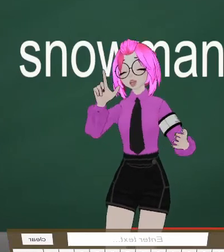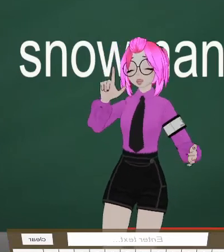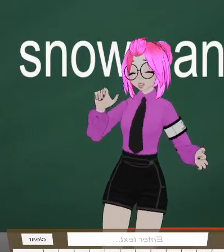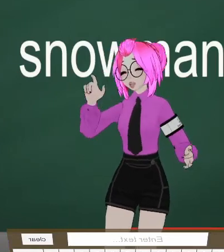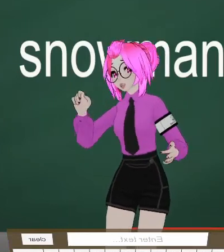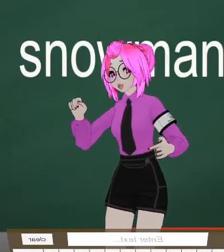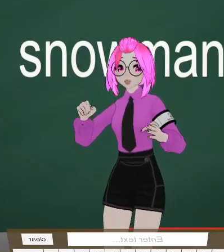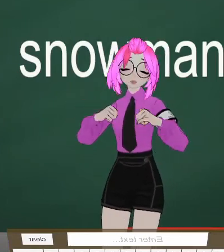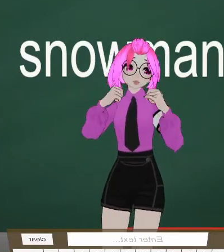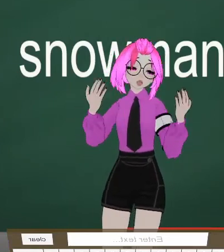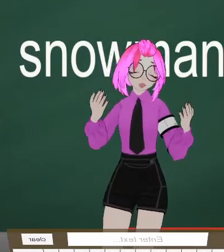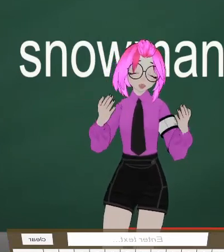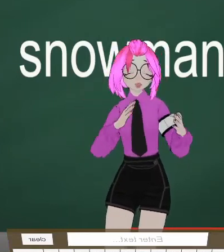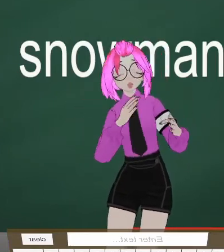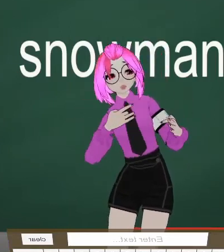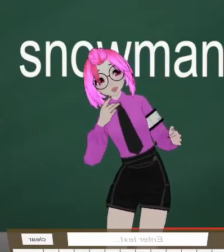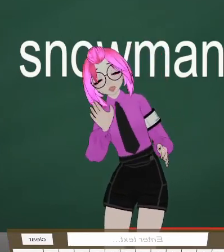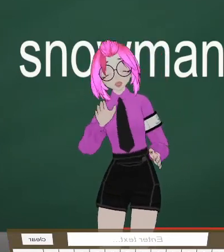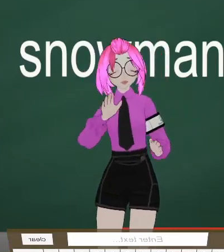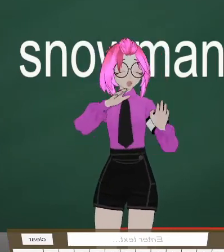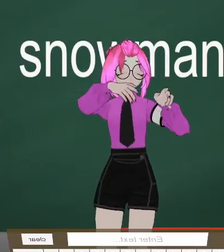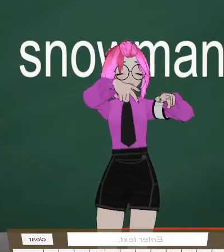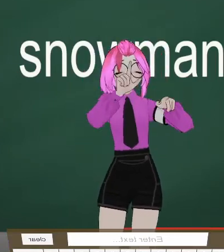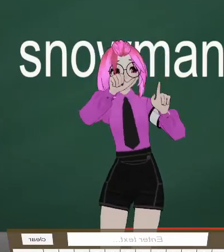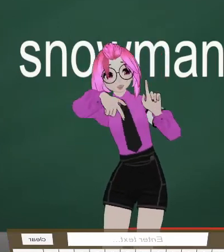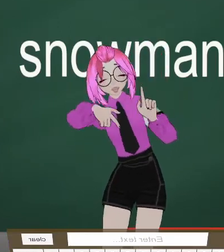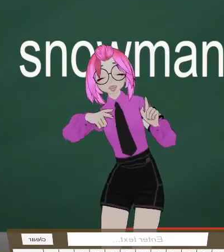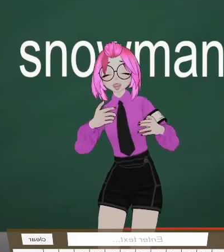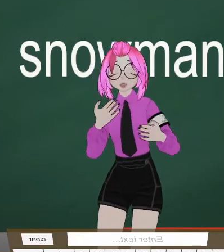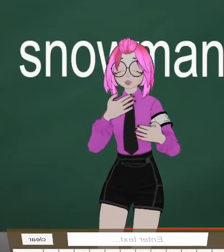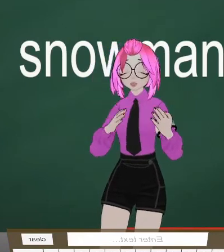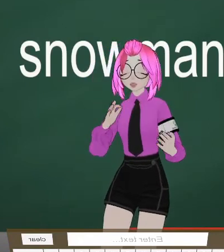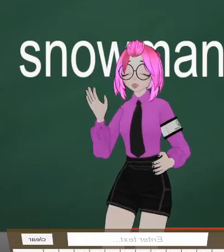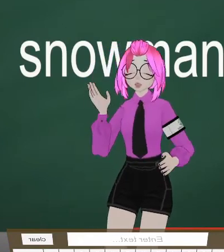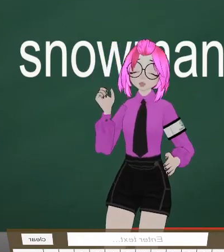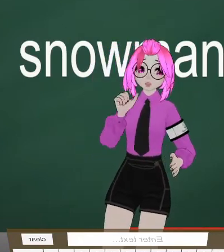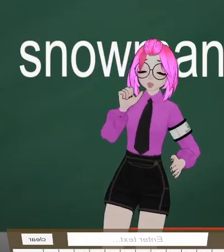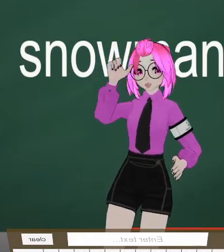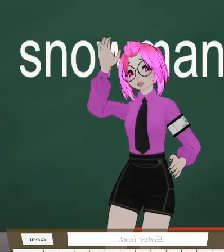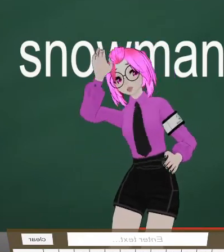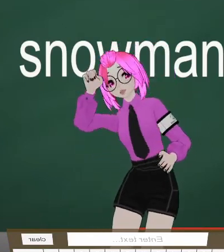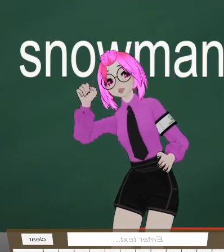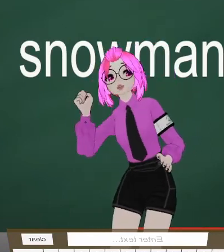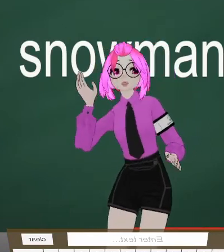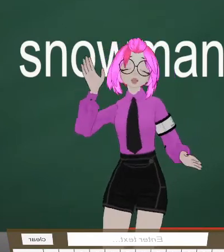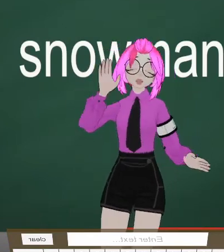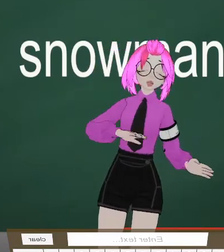it's 2020 a lot of people don't really like how that says man because they could be snow girls or snow boys or non-binary